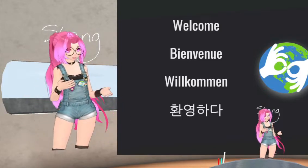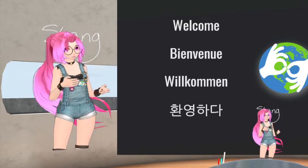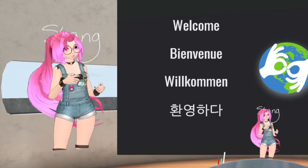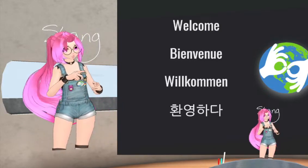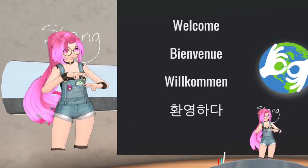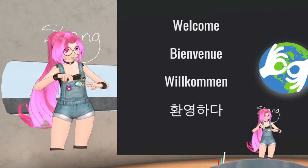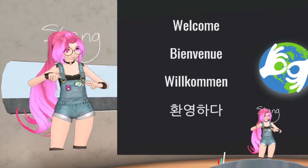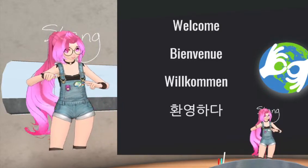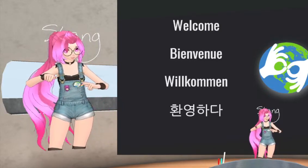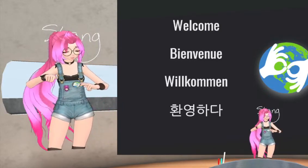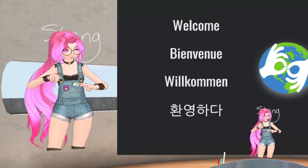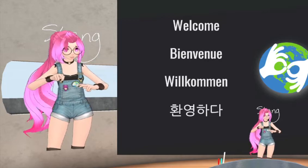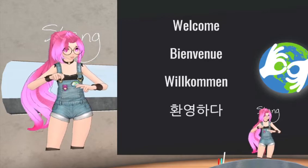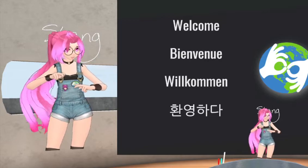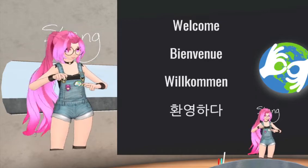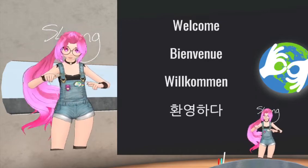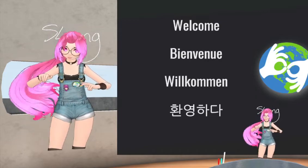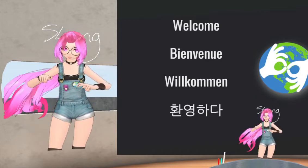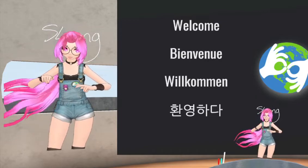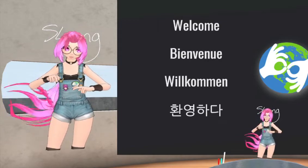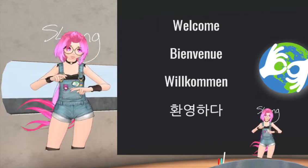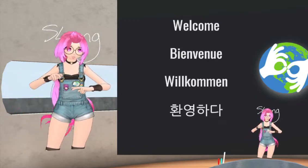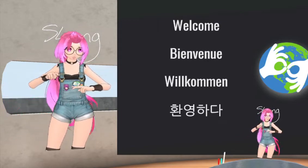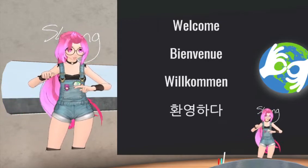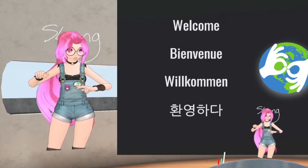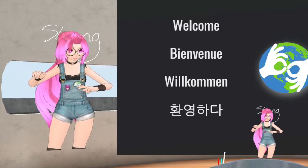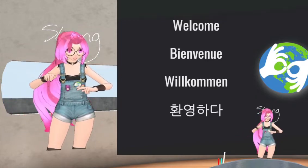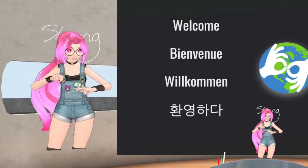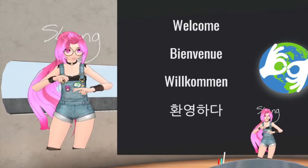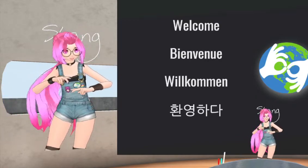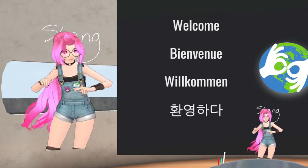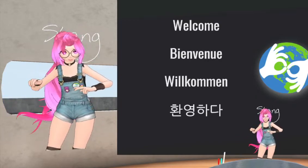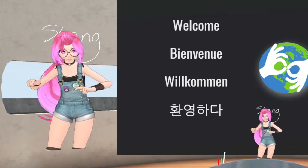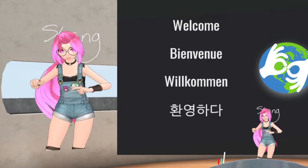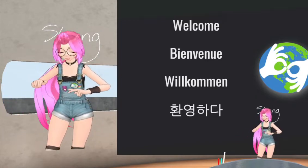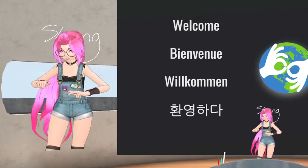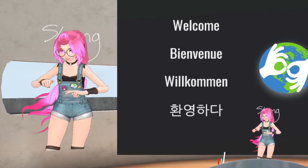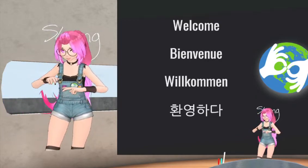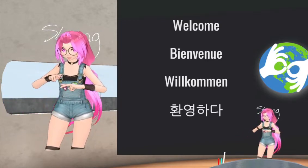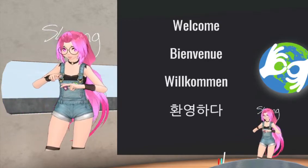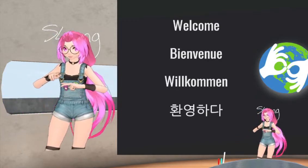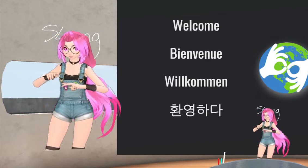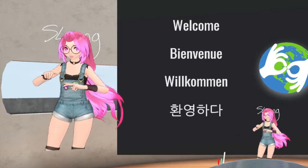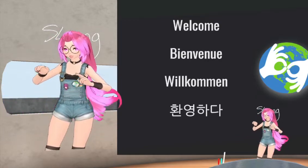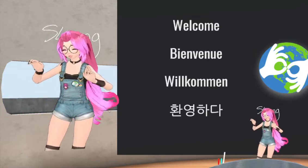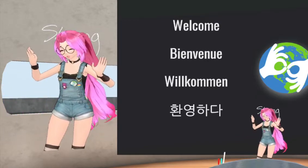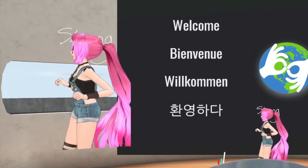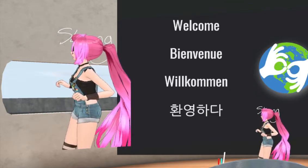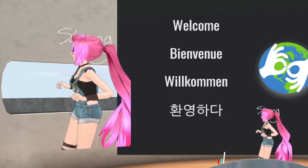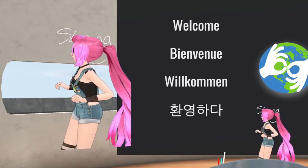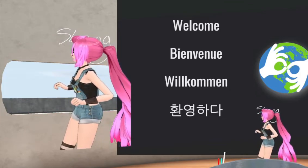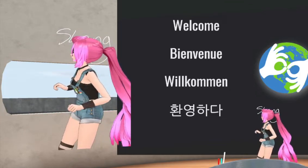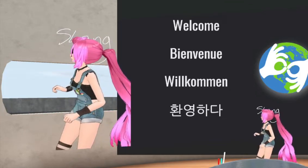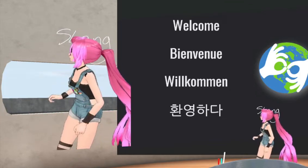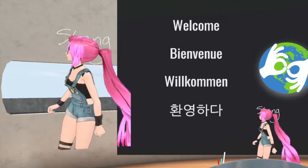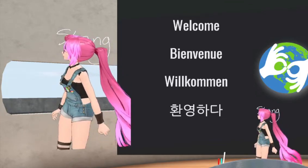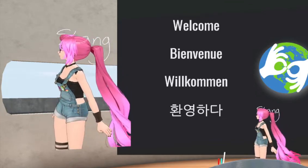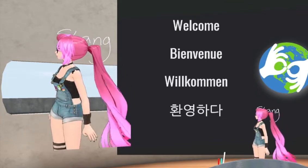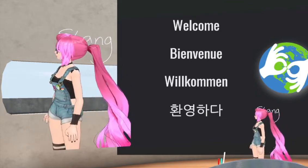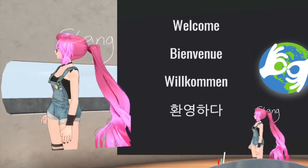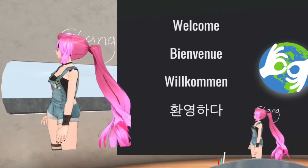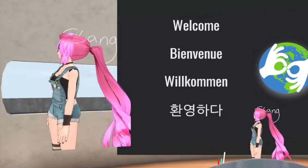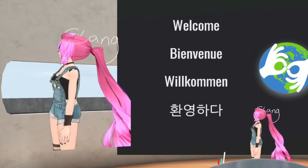etiquette thing again with new people. Some of them might not know what are acceptable questions to ask, what might be rude. So if could we get